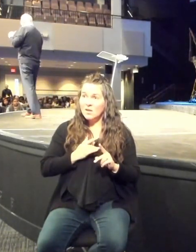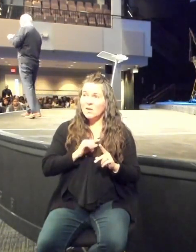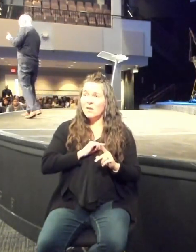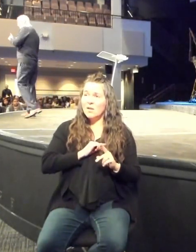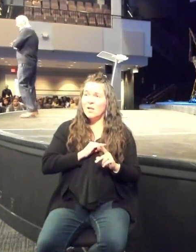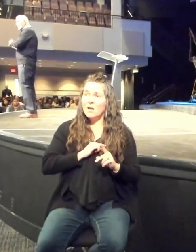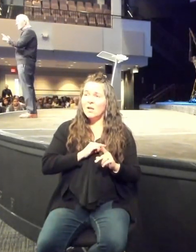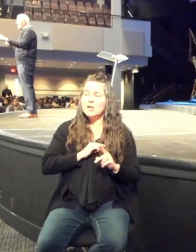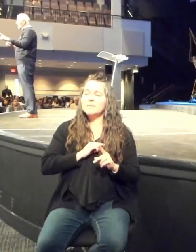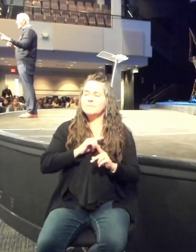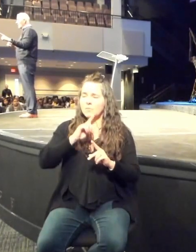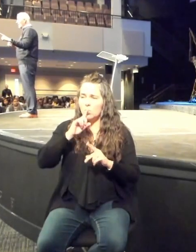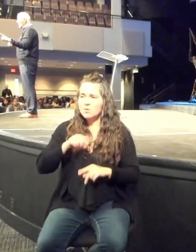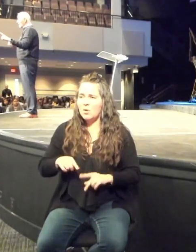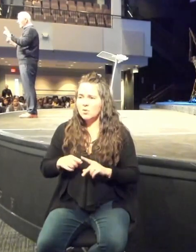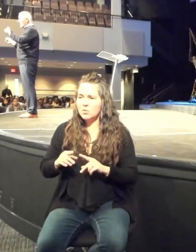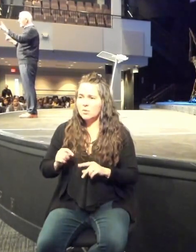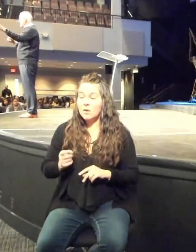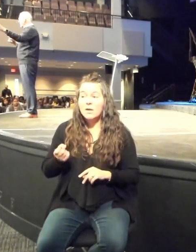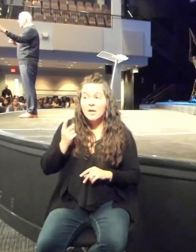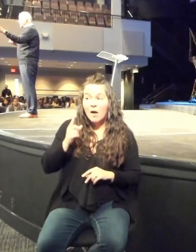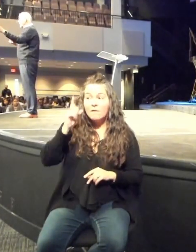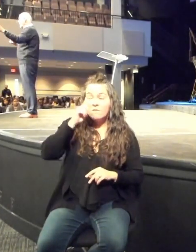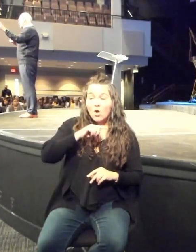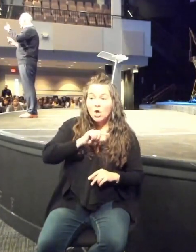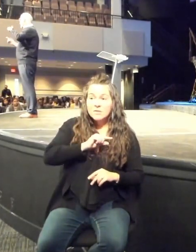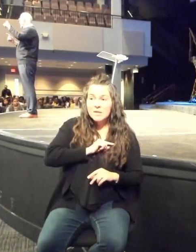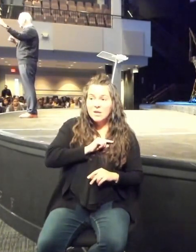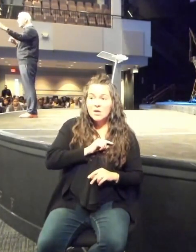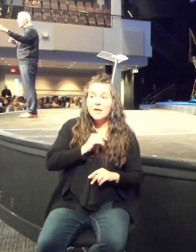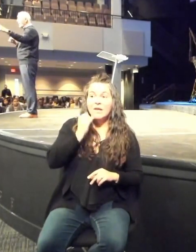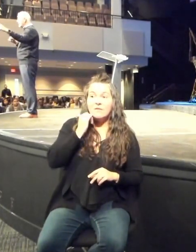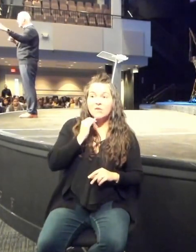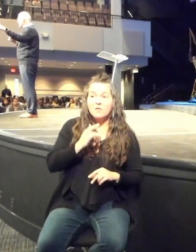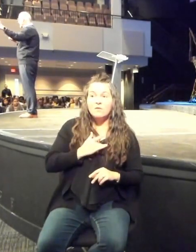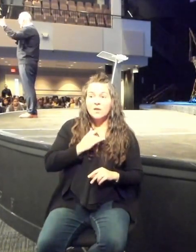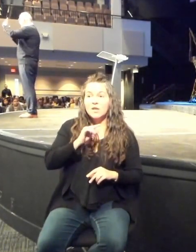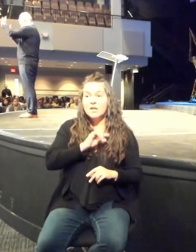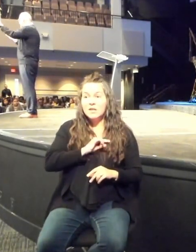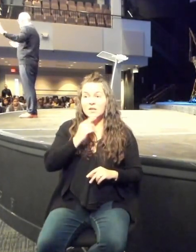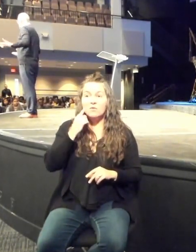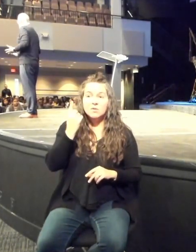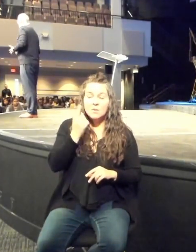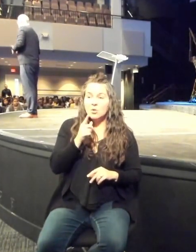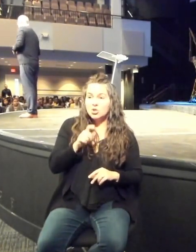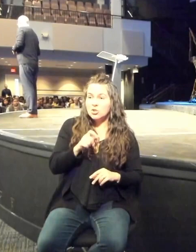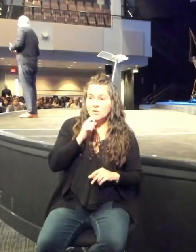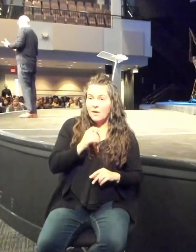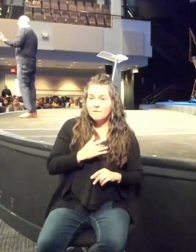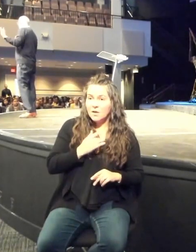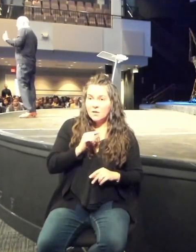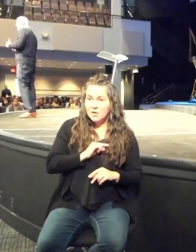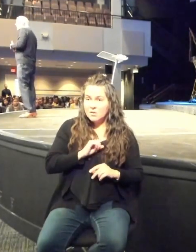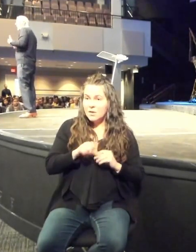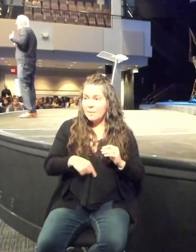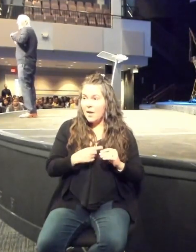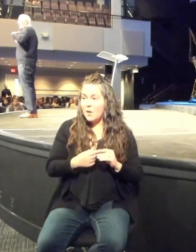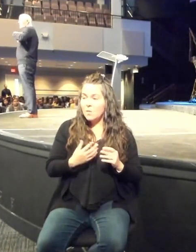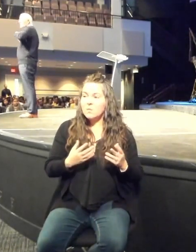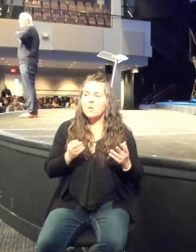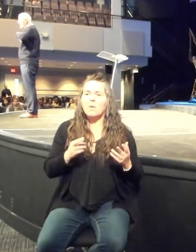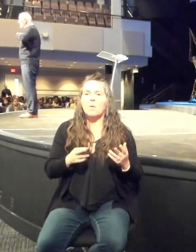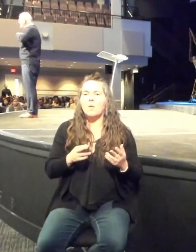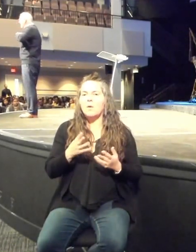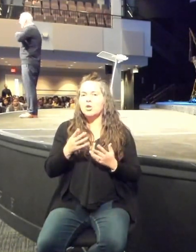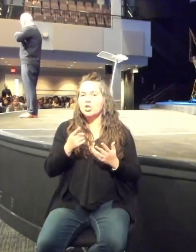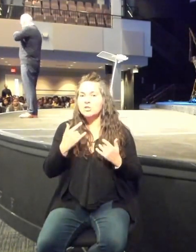is a good thing. Now, false guilt, if you're feeling guilty for something you shouldn't feel guilty about in terms of God didn't say anything about that, but you're now feeling guilty, or you're